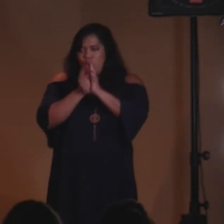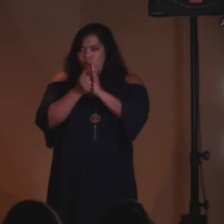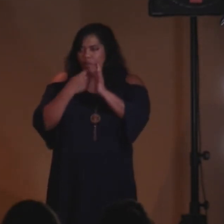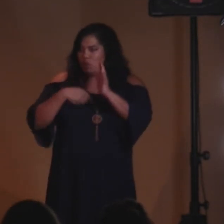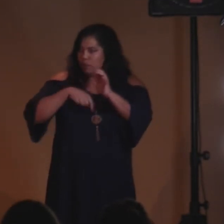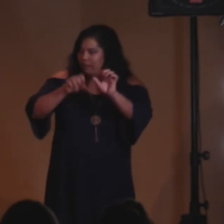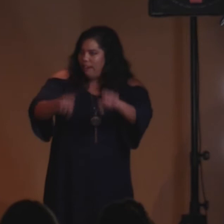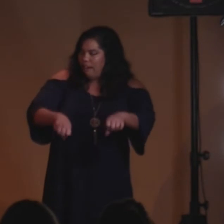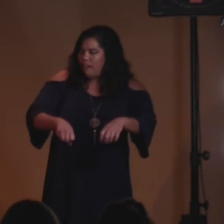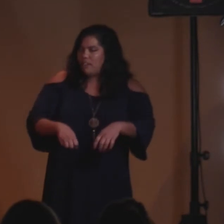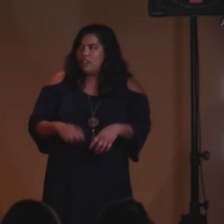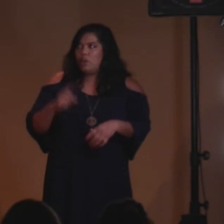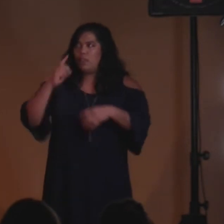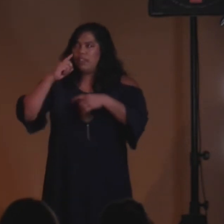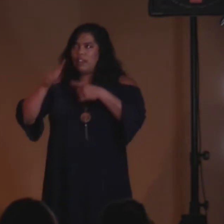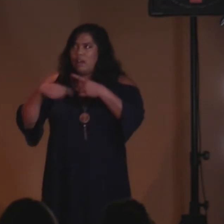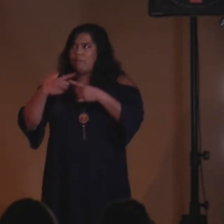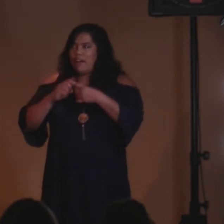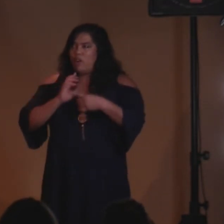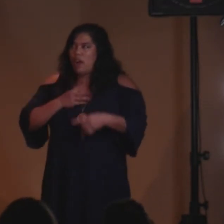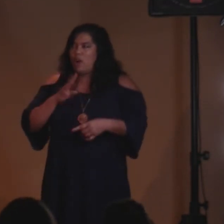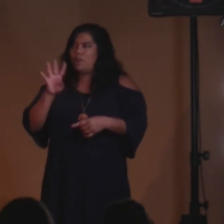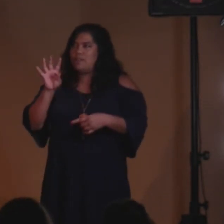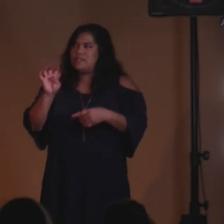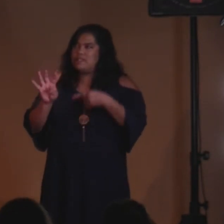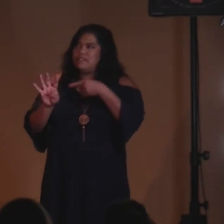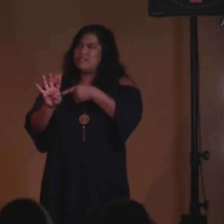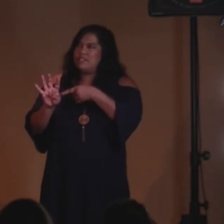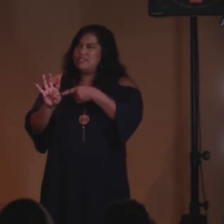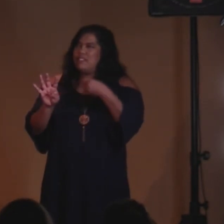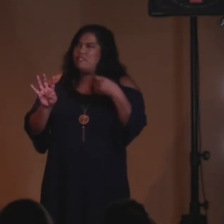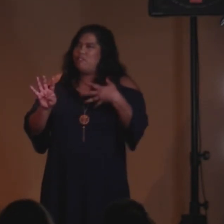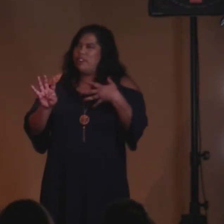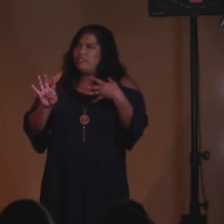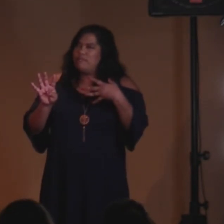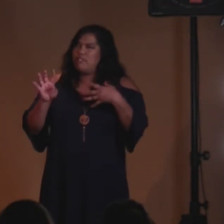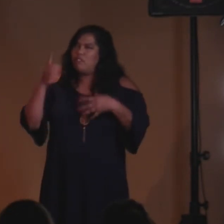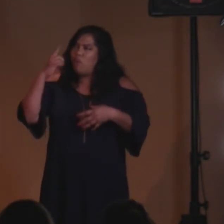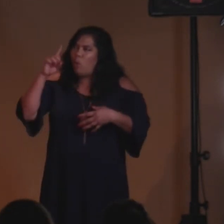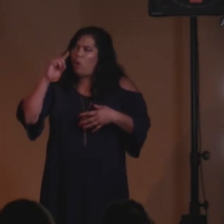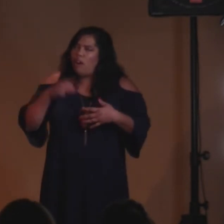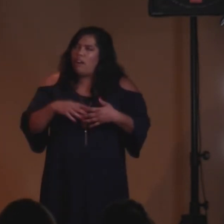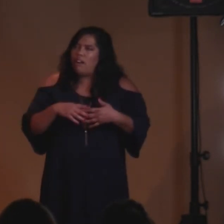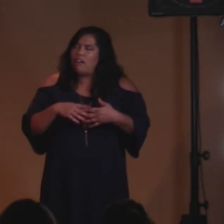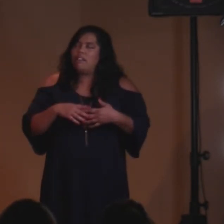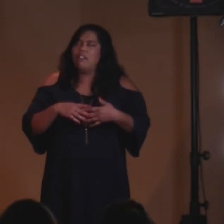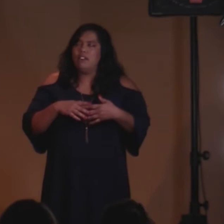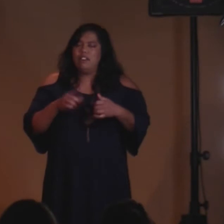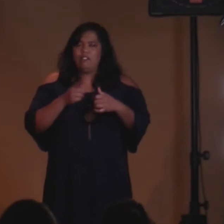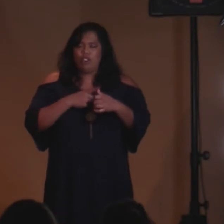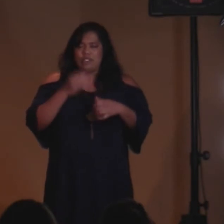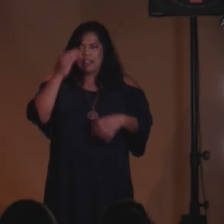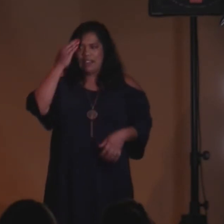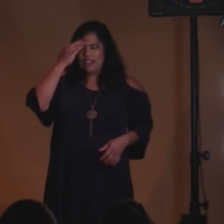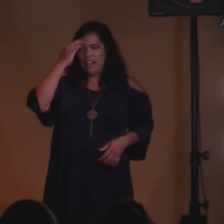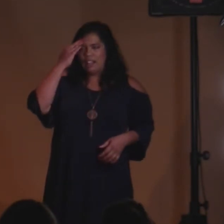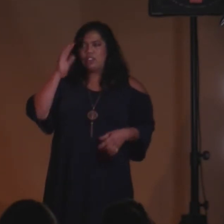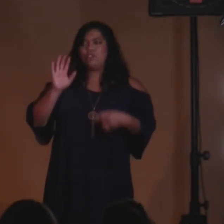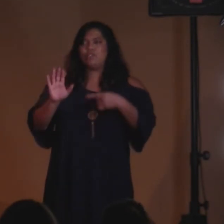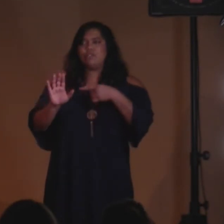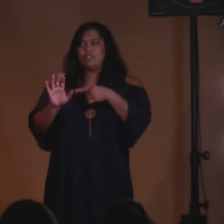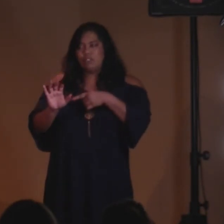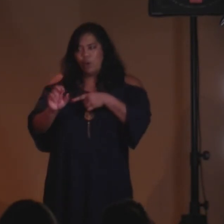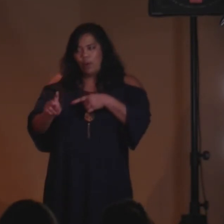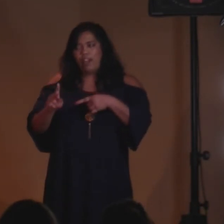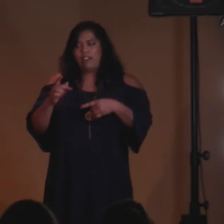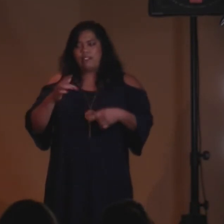Question the fears. Challenge them. But it means you have to acknowledge that it's there. Transcending any of